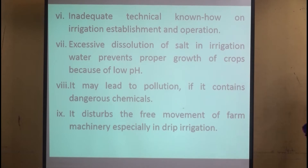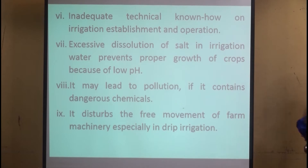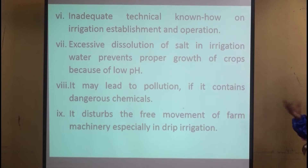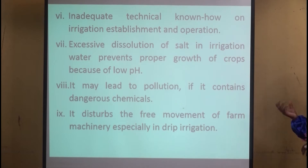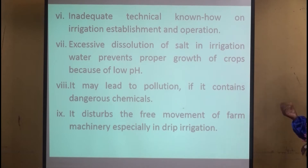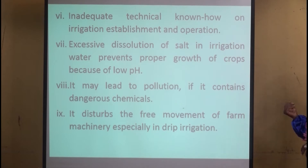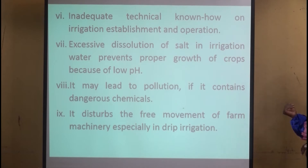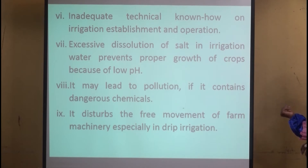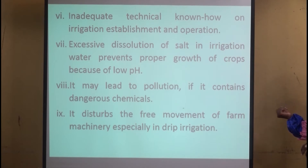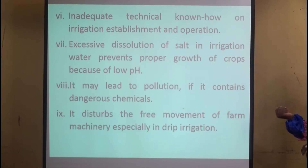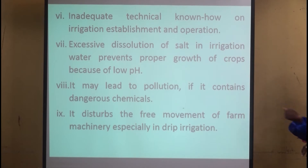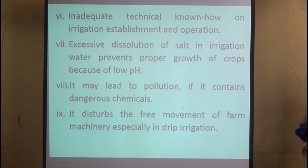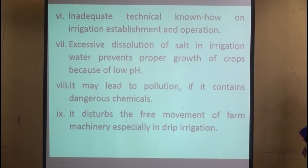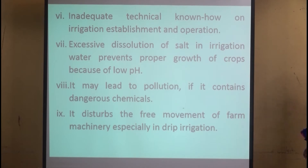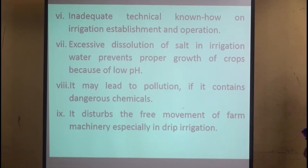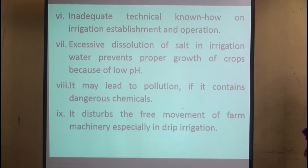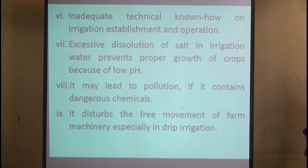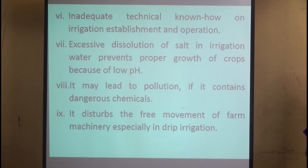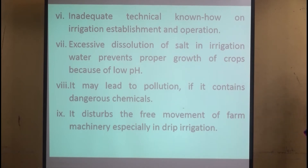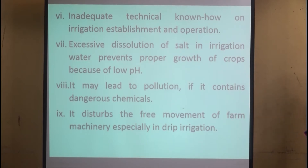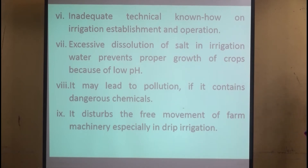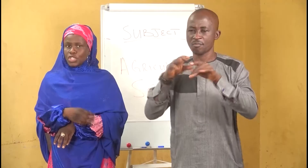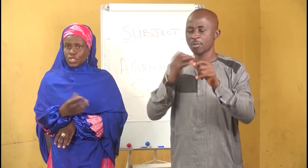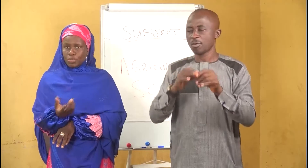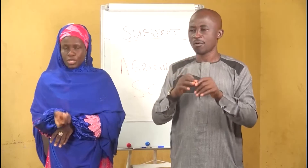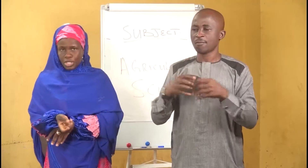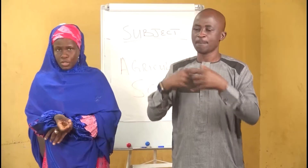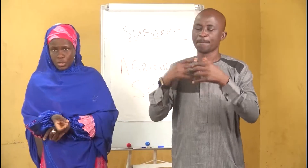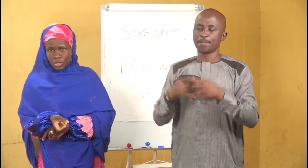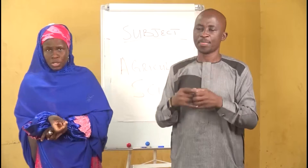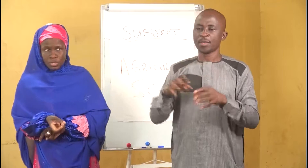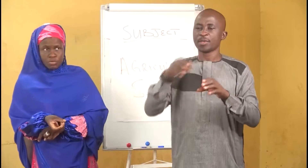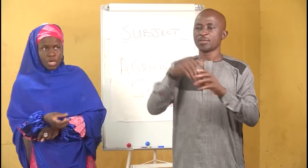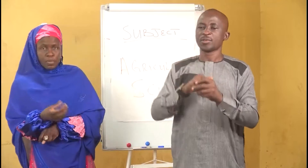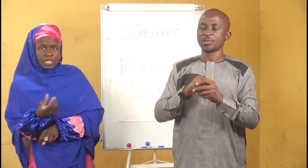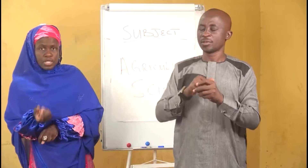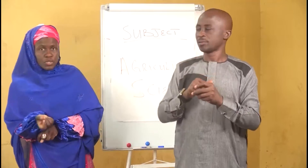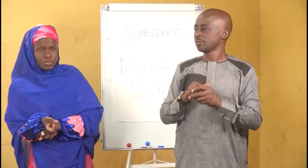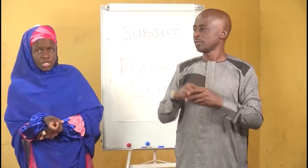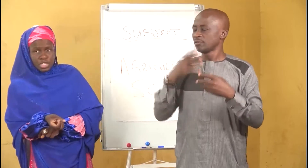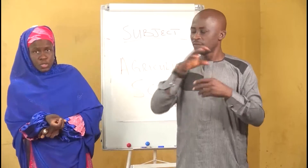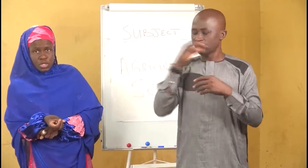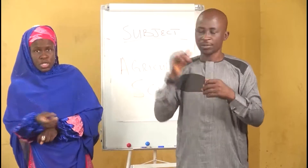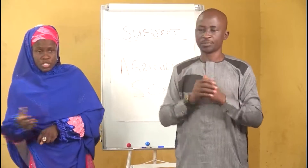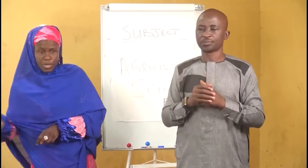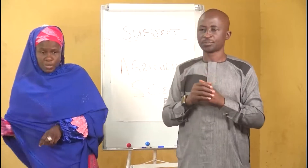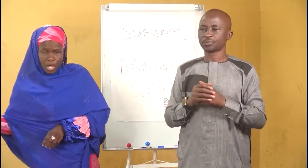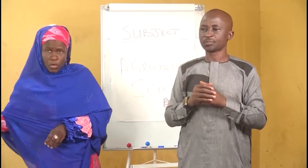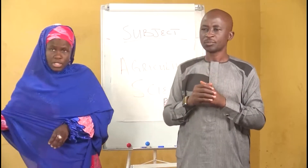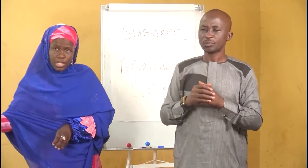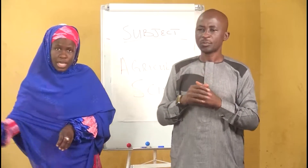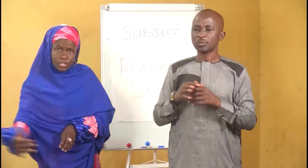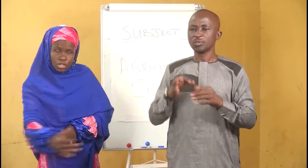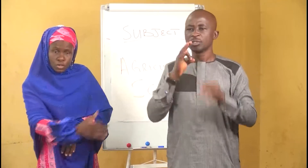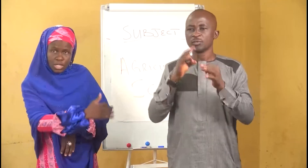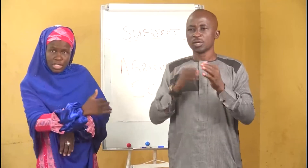9, it disturbs the free movement of farm machinery, especially in drip irrigation. If you are practicing drip irrigation, the pipes are